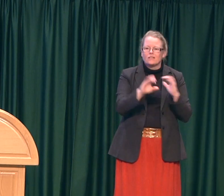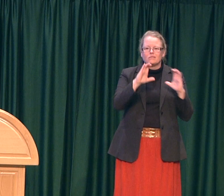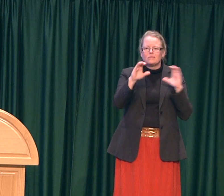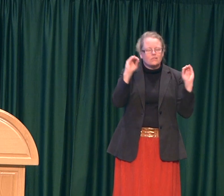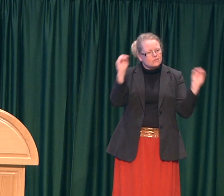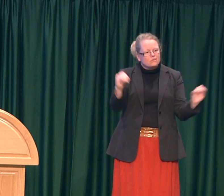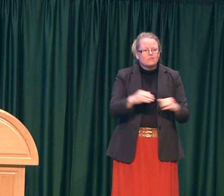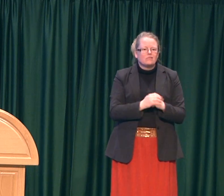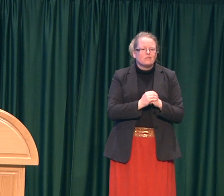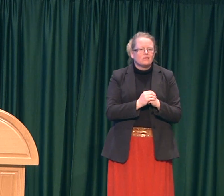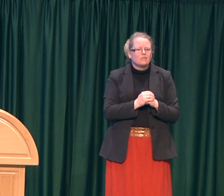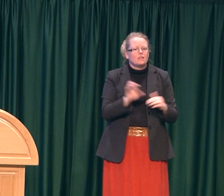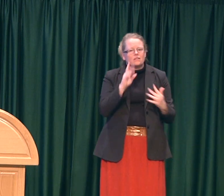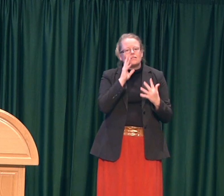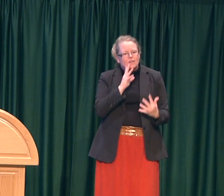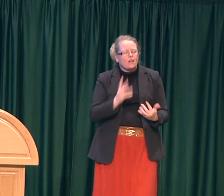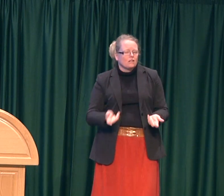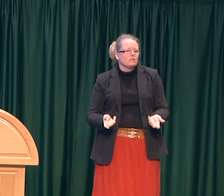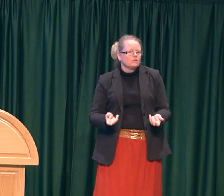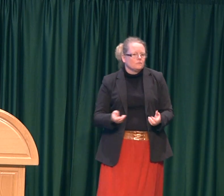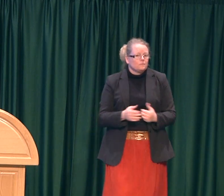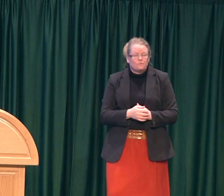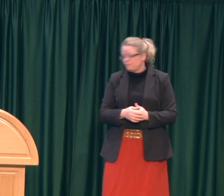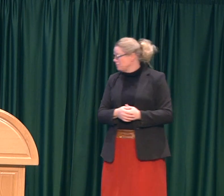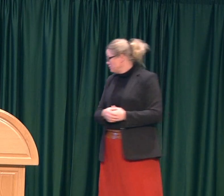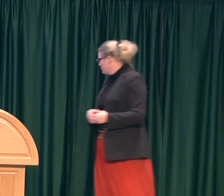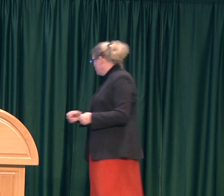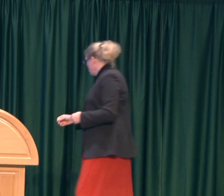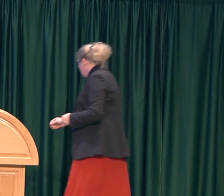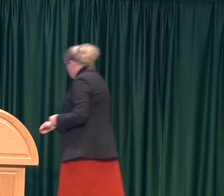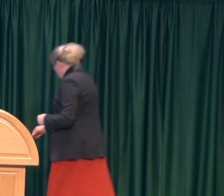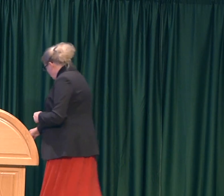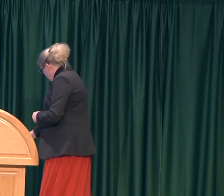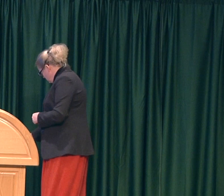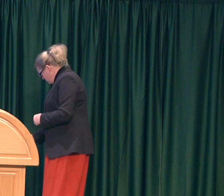To know that they had no access to communication thus far in this